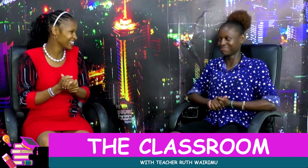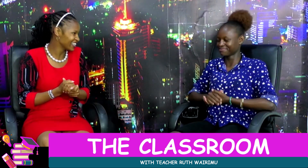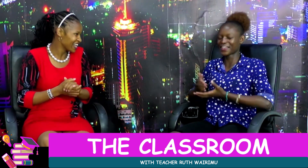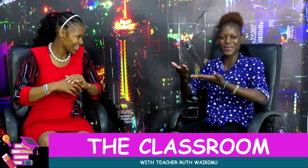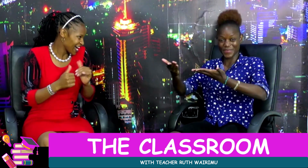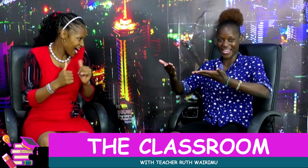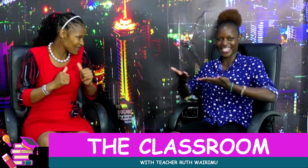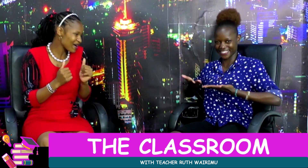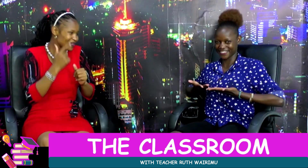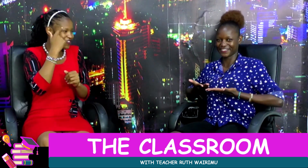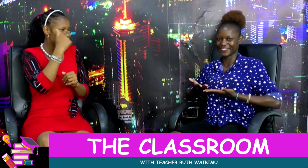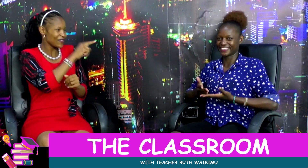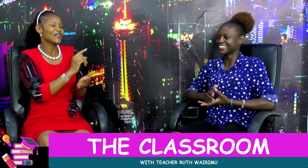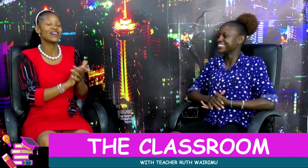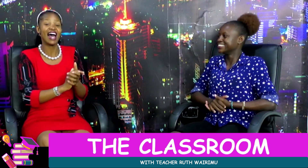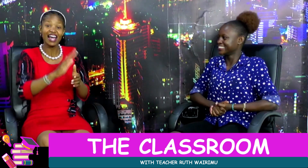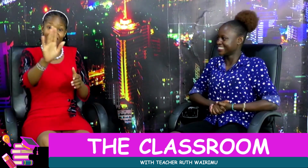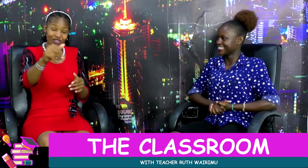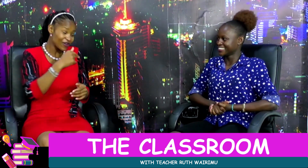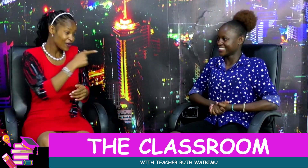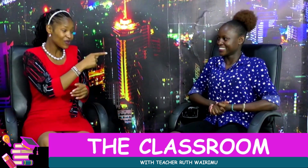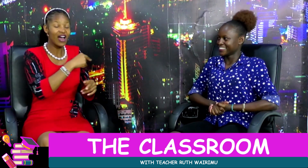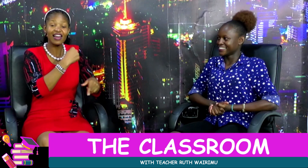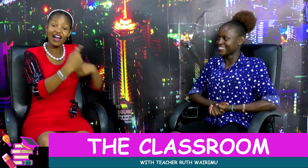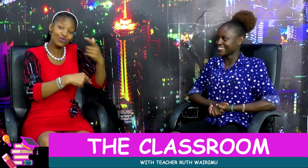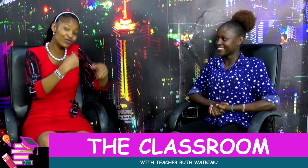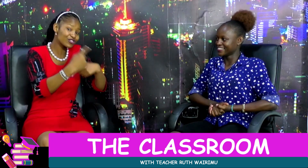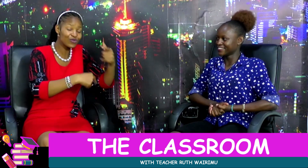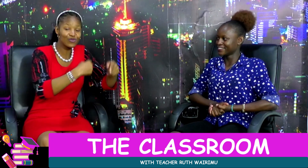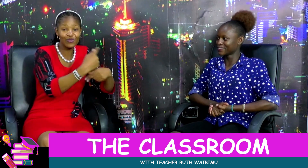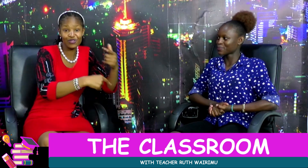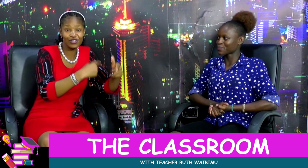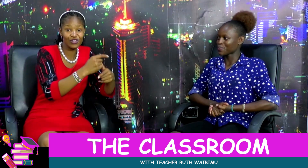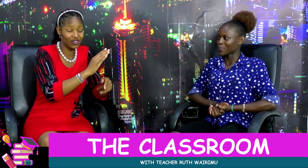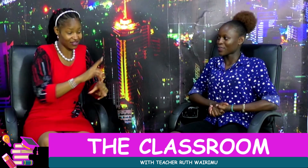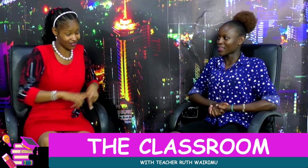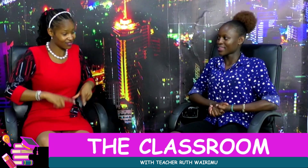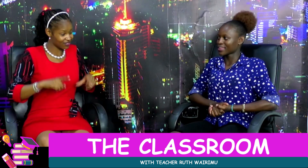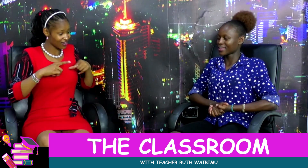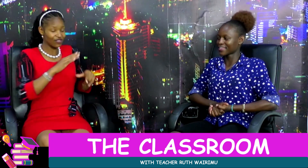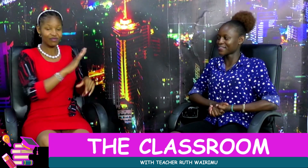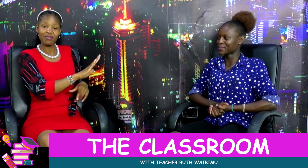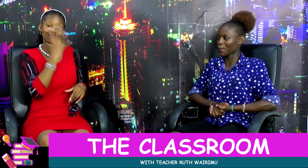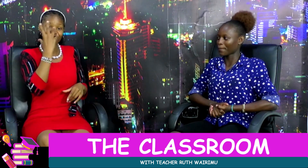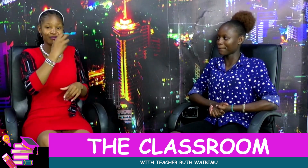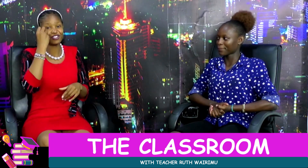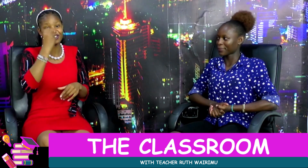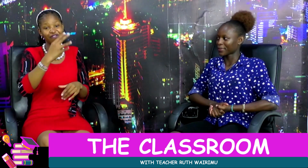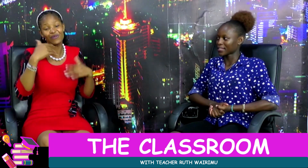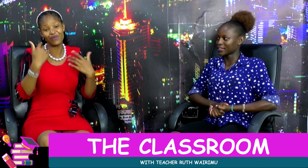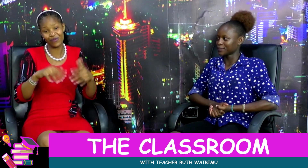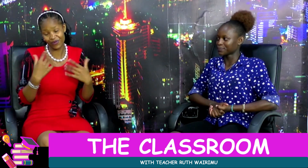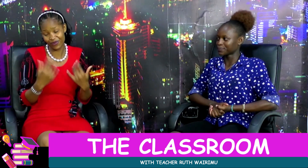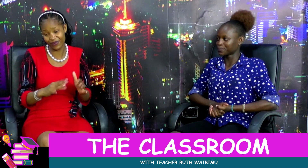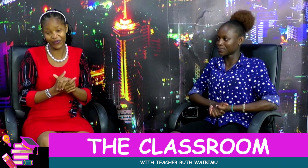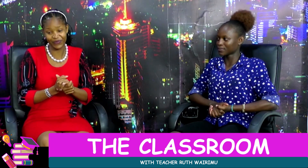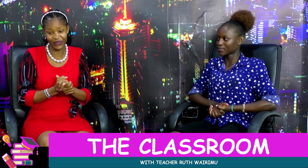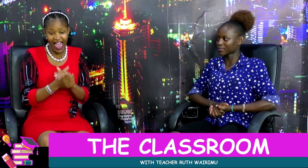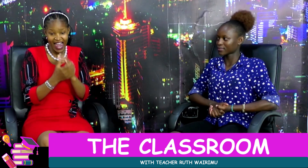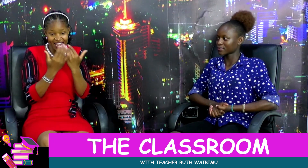all these opportunities for yourself. I'm really happy for you. As you continue with the journey, I really wish you